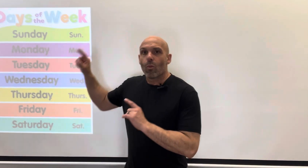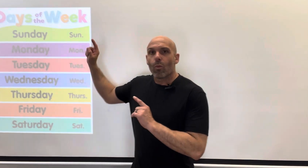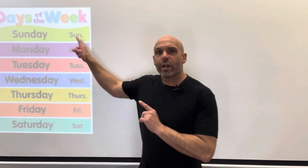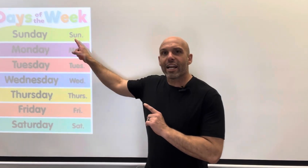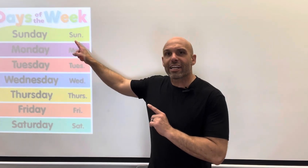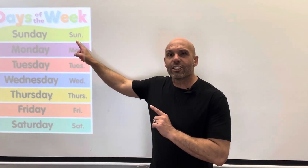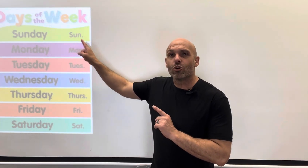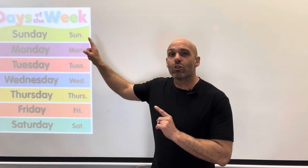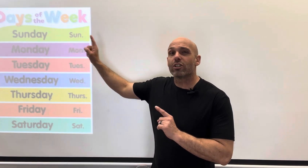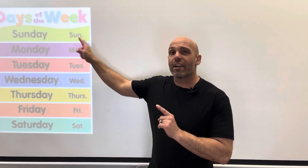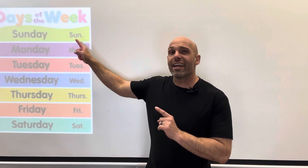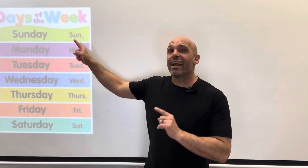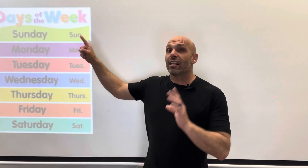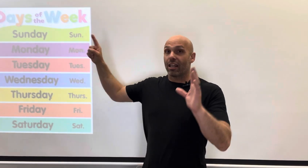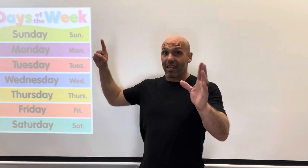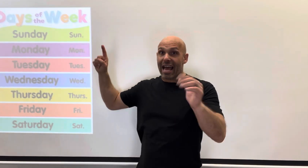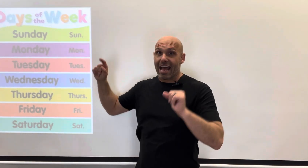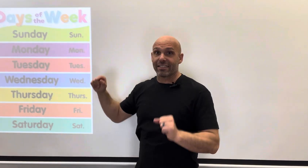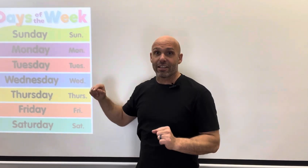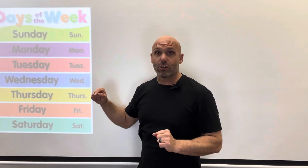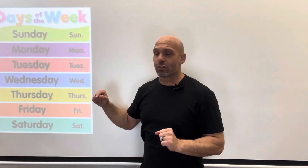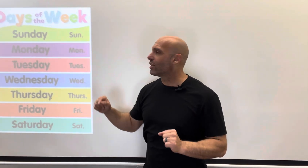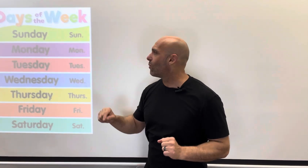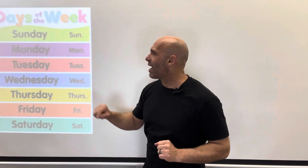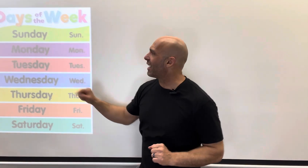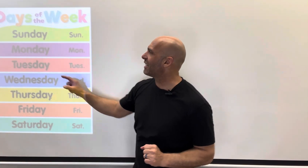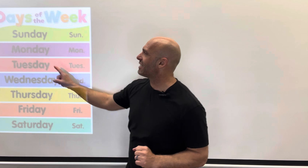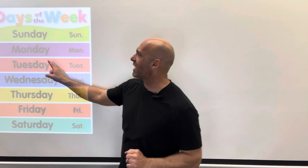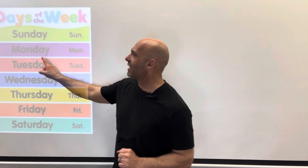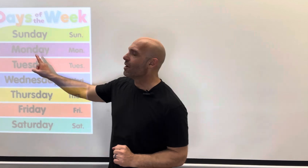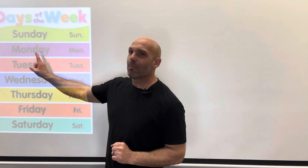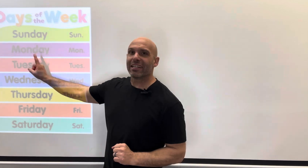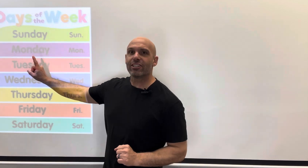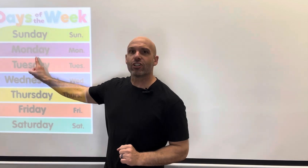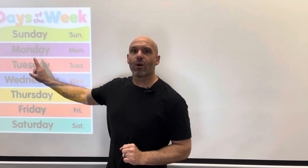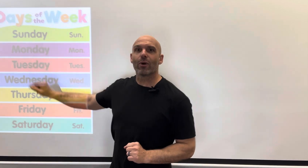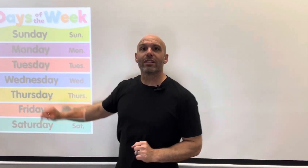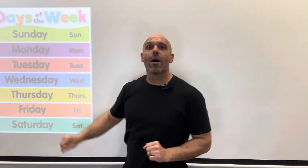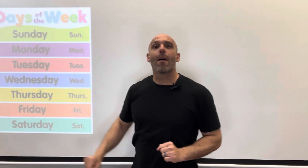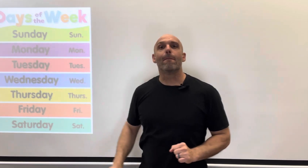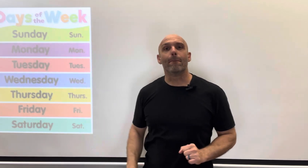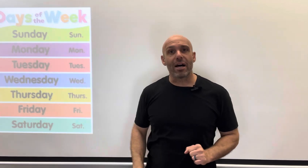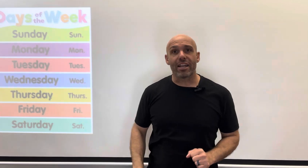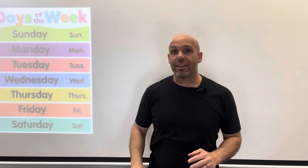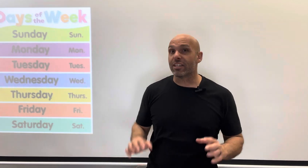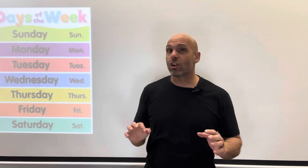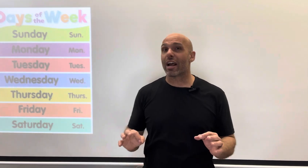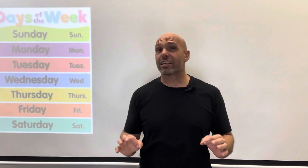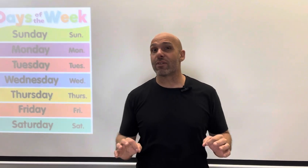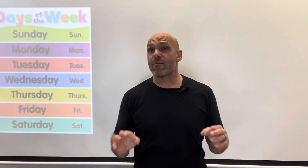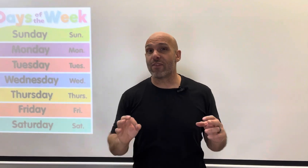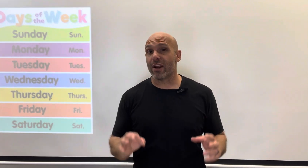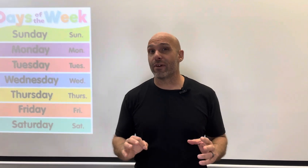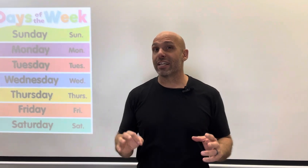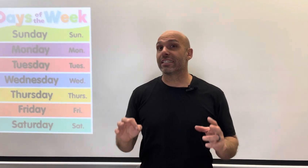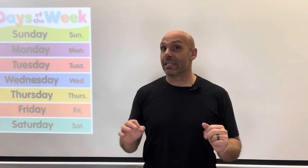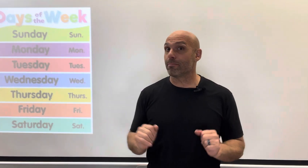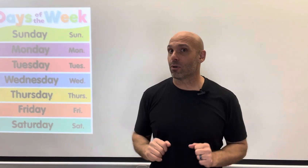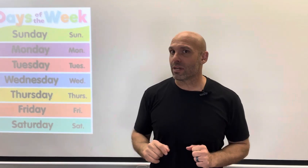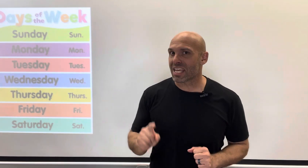We're going to actually do Sunday last, and you'll see why in a second. But let's start with Monday. These are actually very simple if